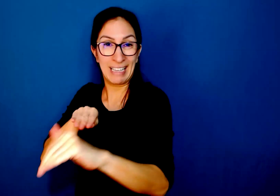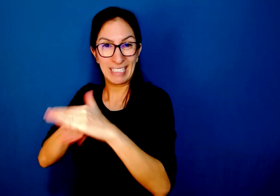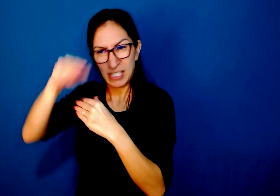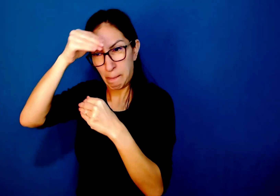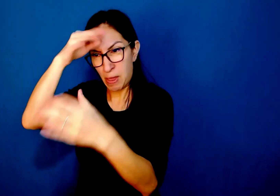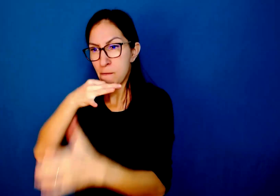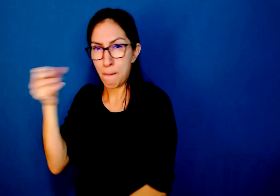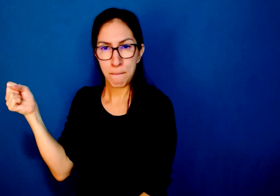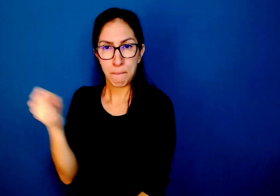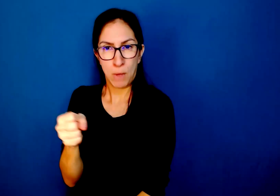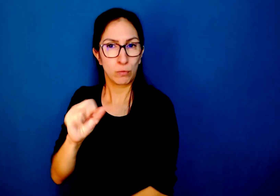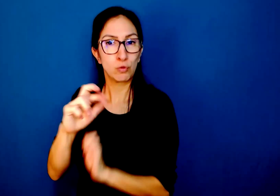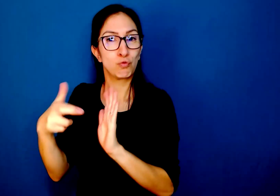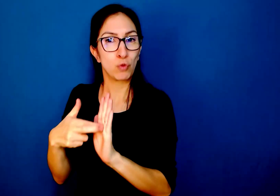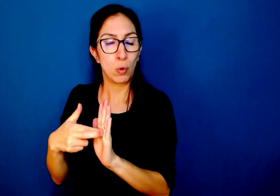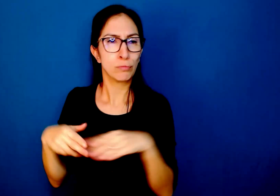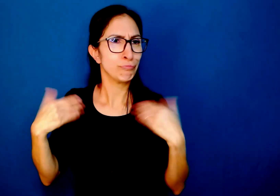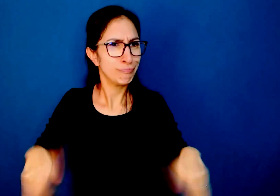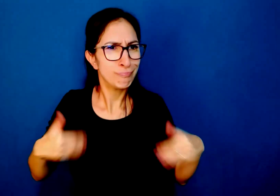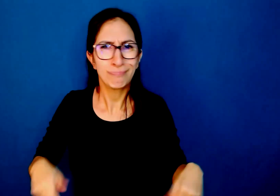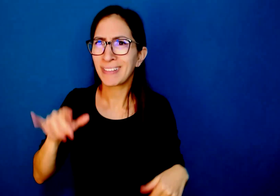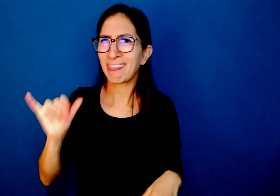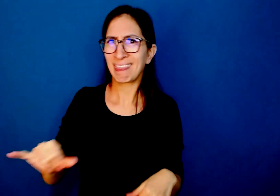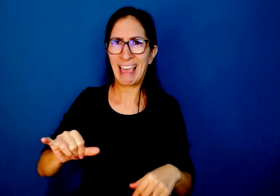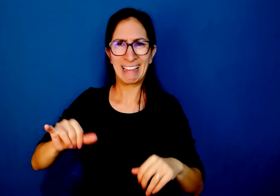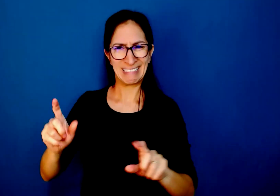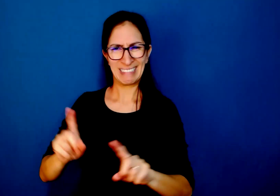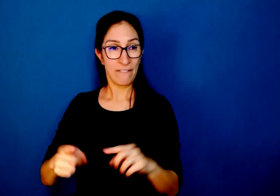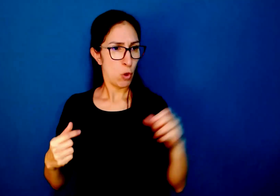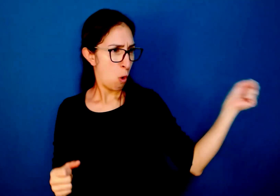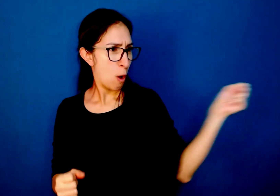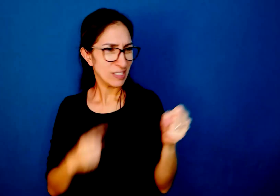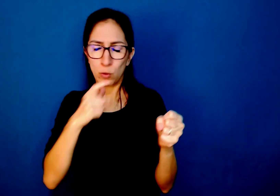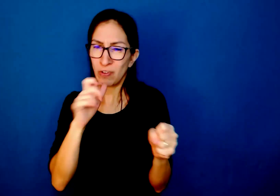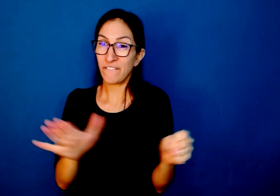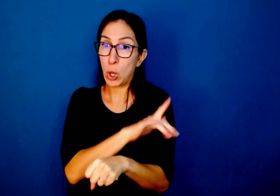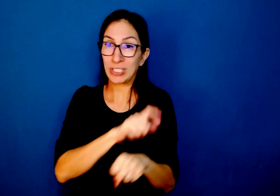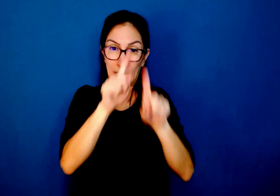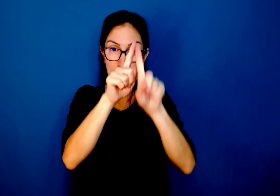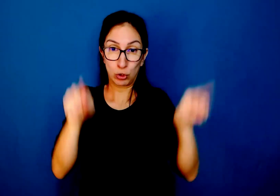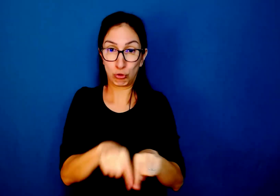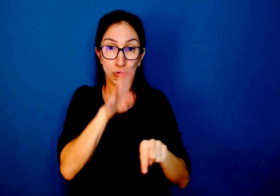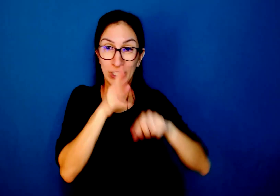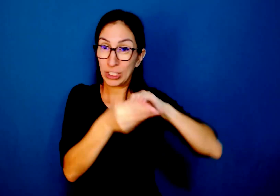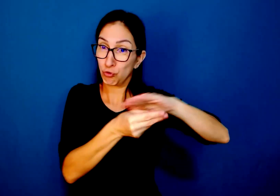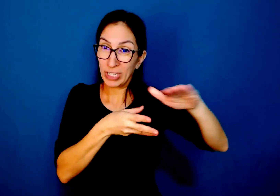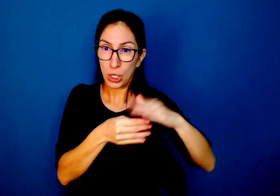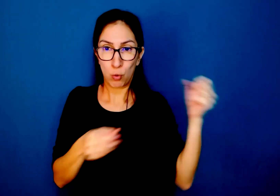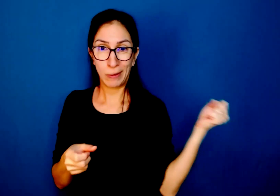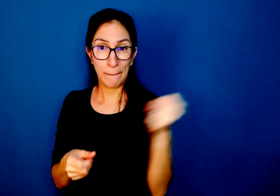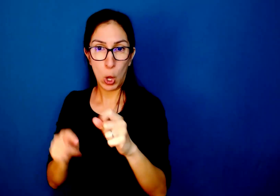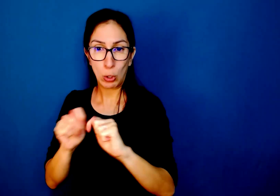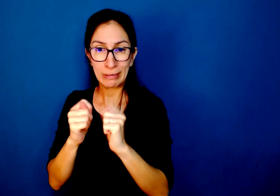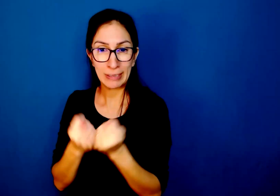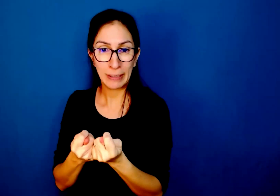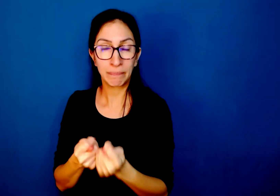you can imagine, it's very different to have a full-time screen reader user on your team. If you're ever in a position to influence this on your